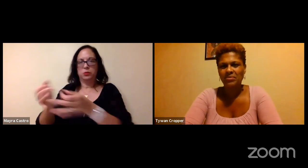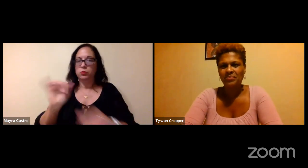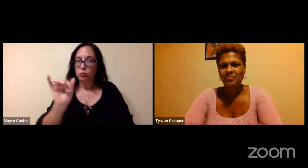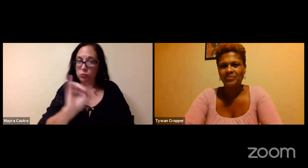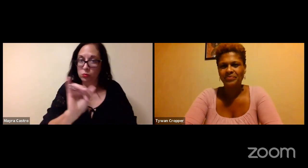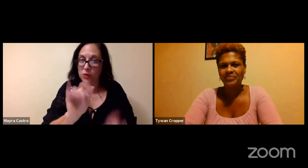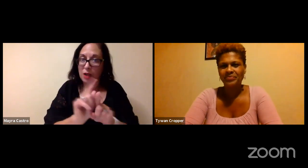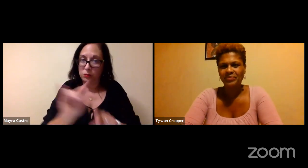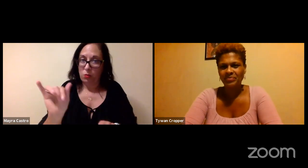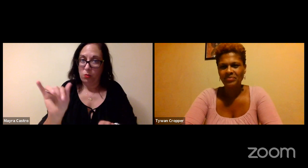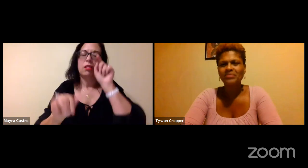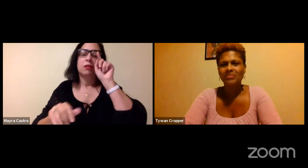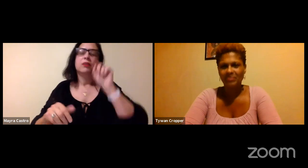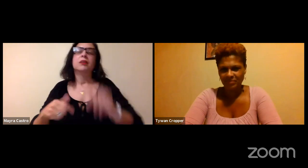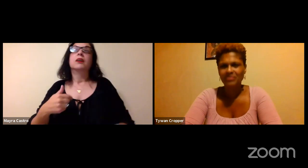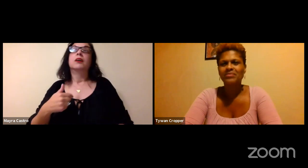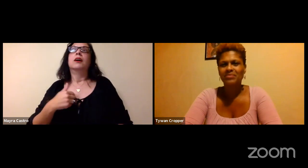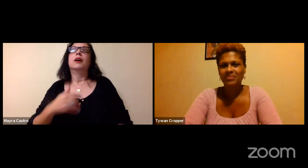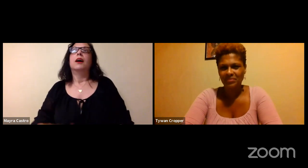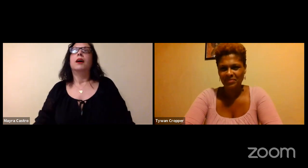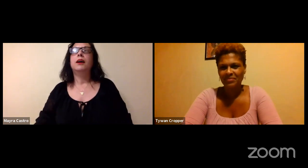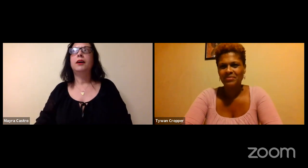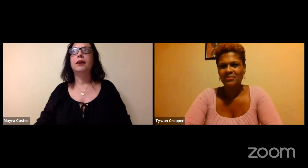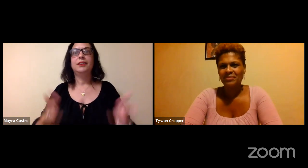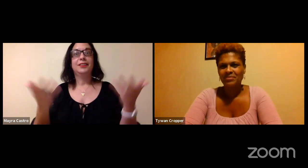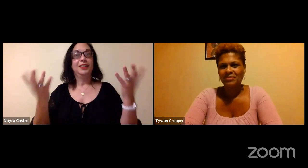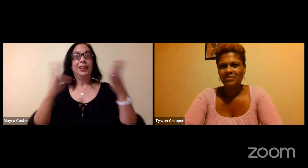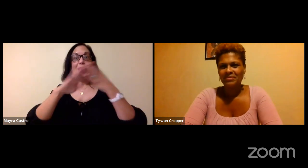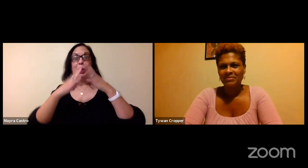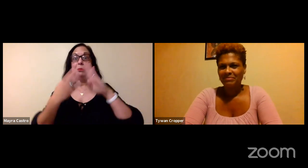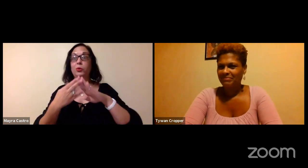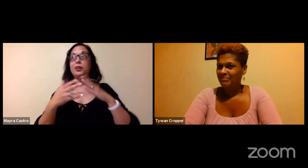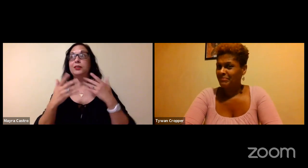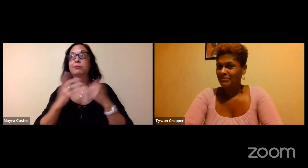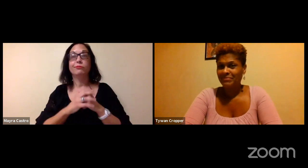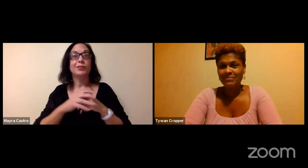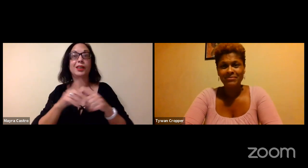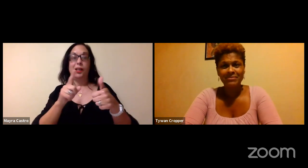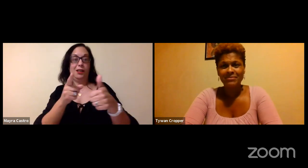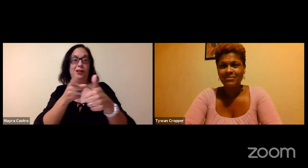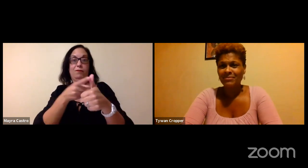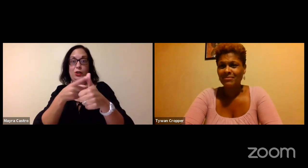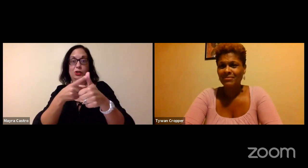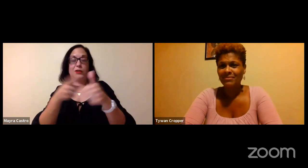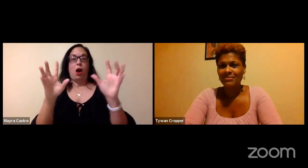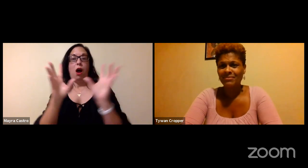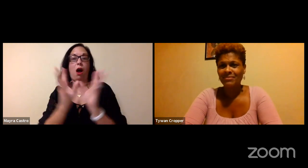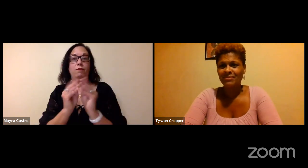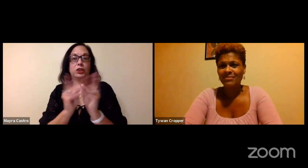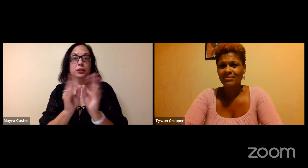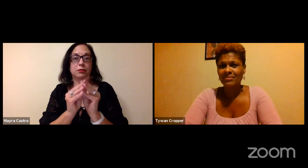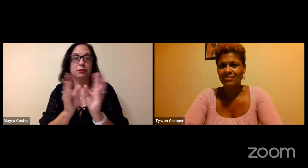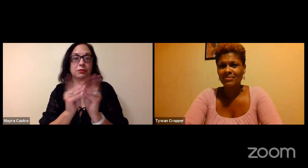And that's why I feel so strongly about being involved with deaf Hispanic children and the community.